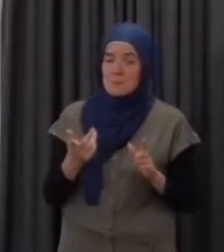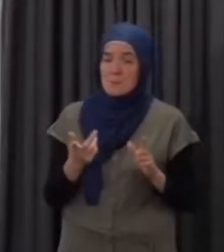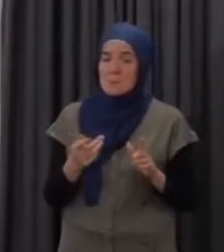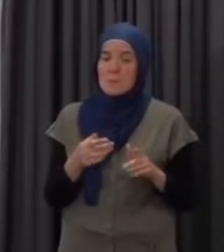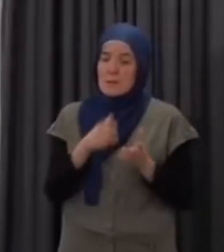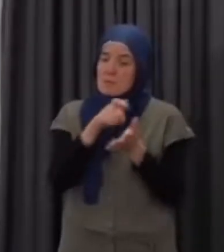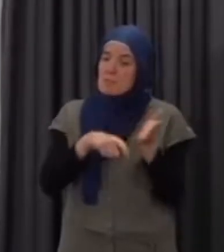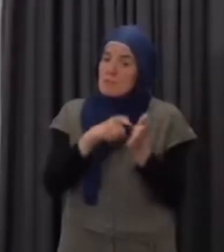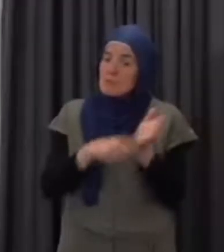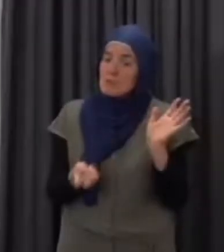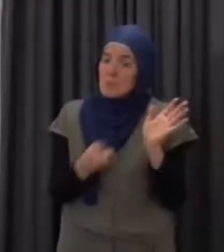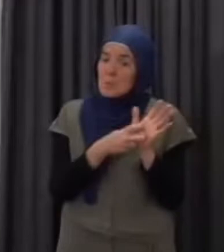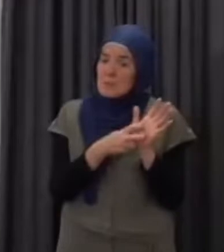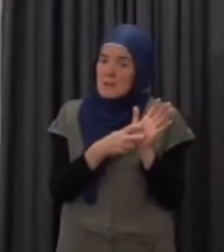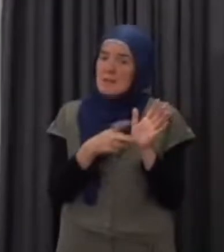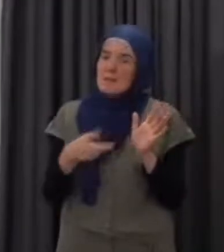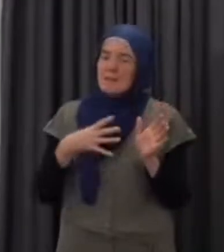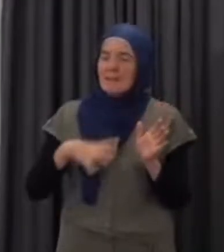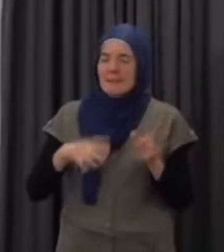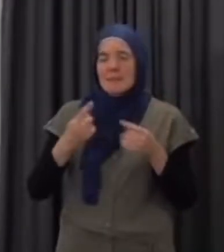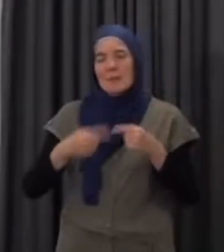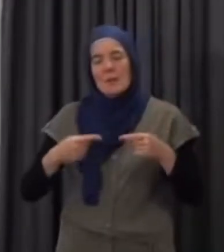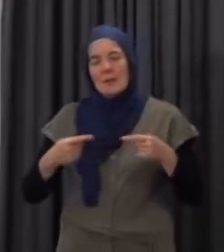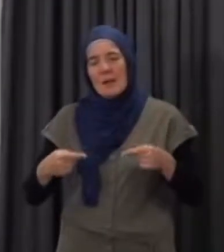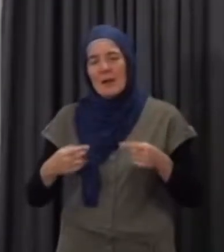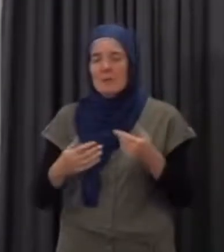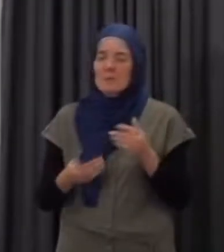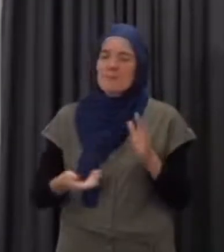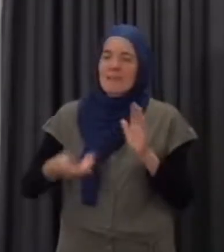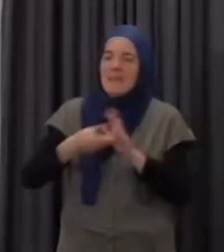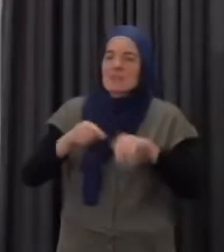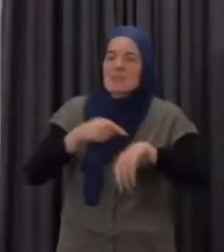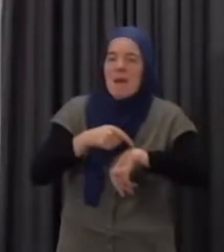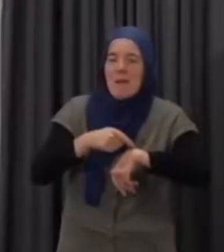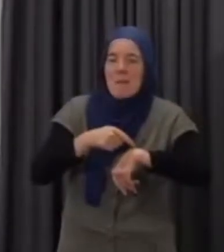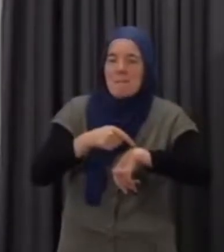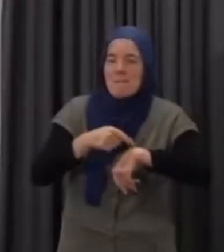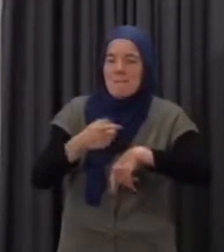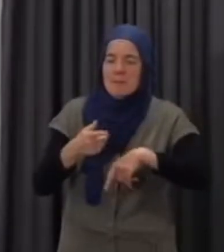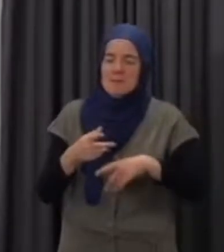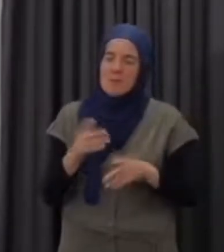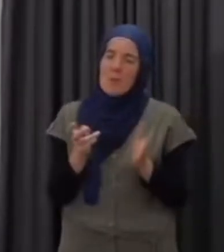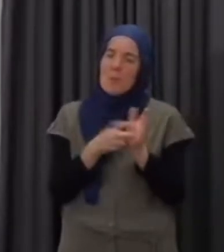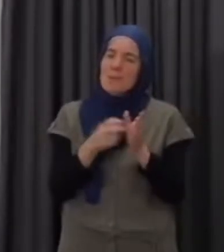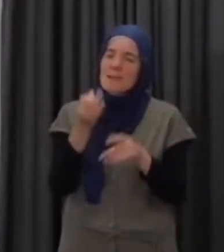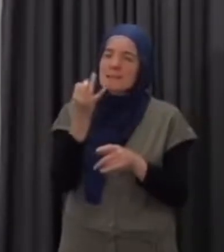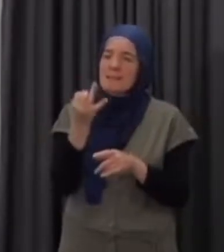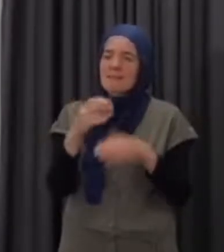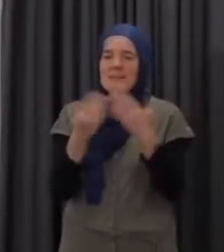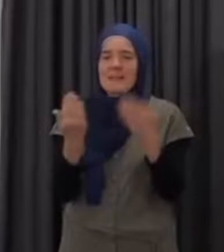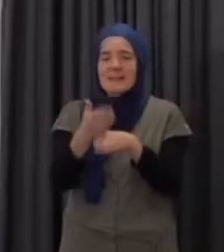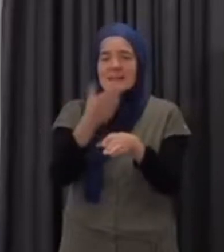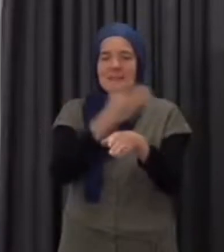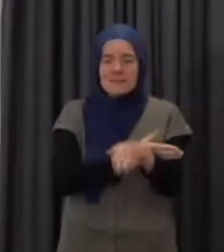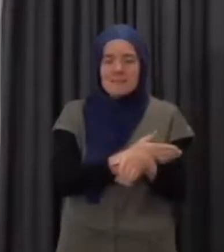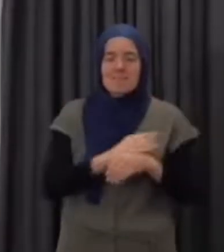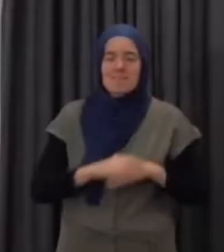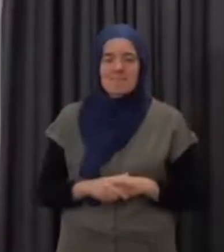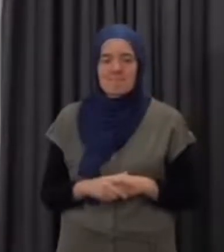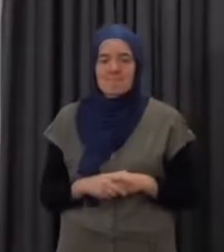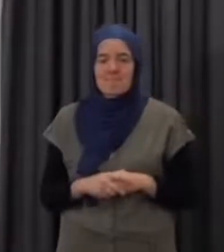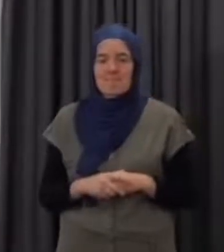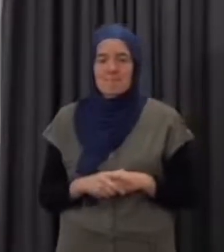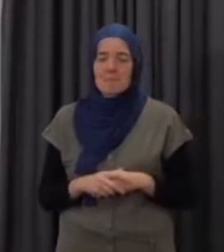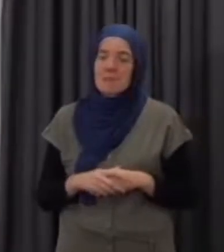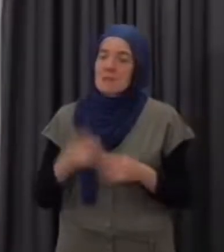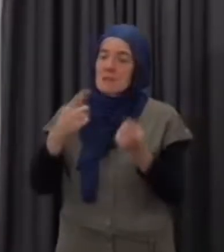but you should allow more time for this process and order 7 days in advance. Community pharmacy services have been maintained throughout